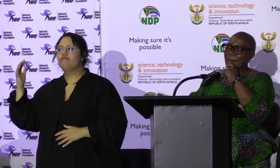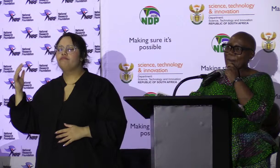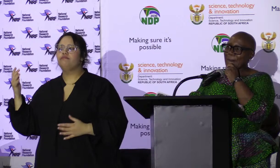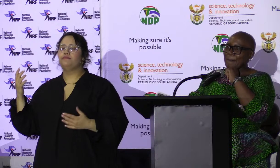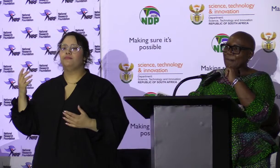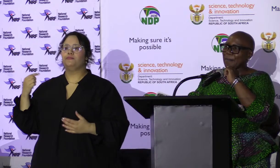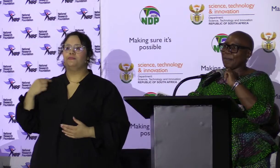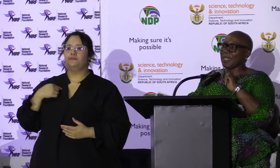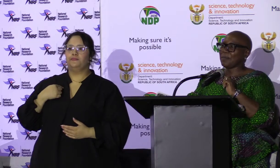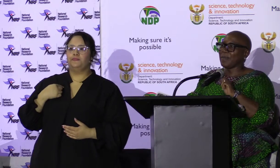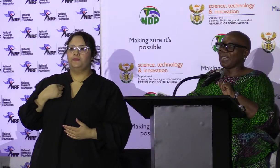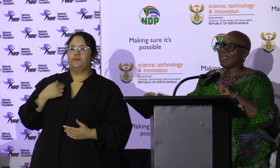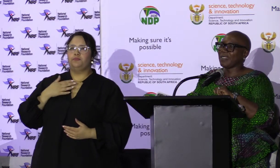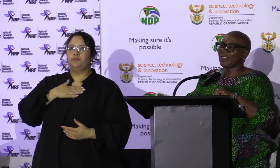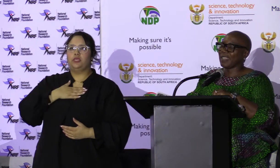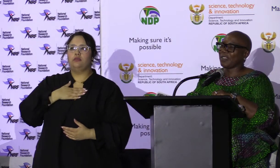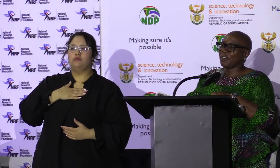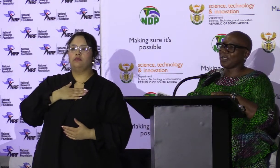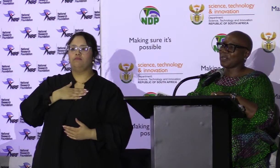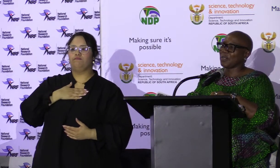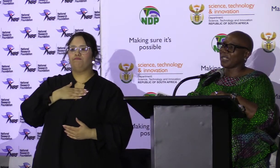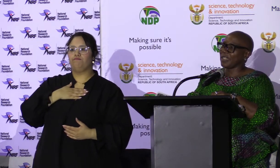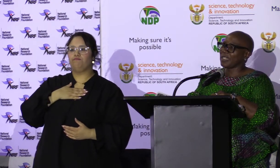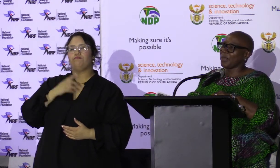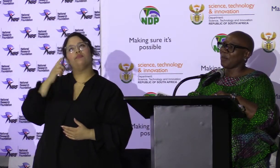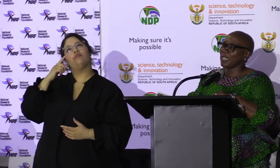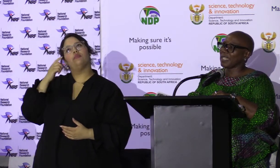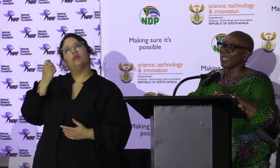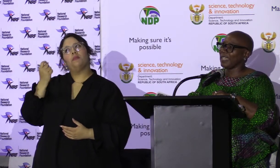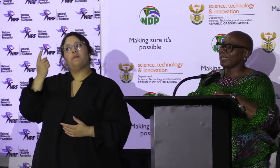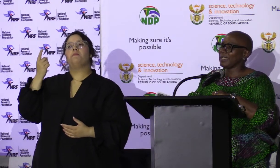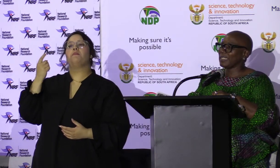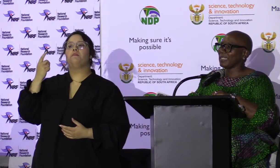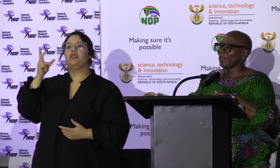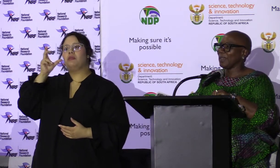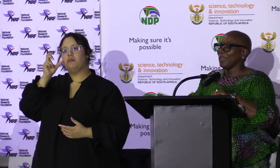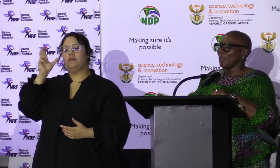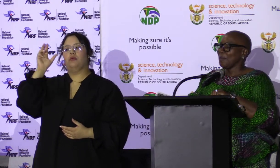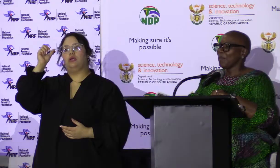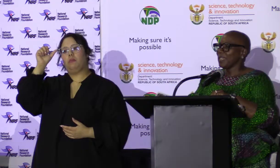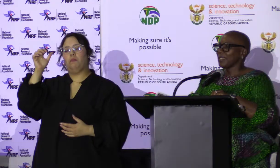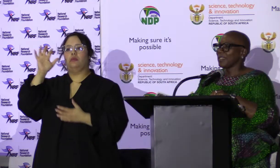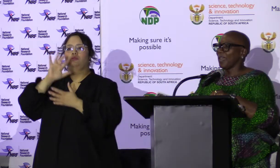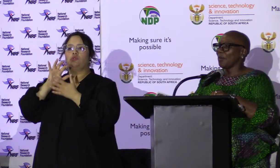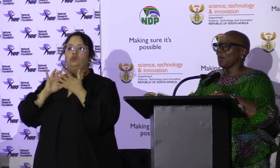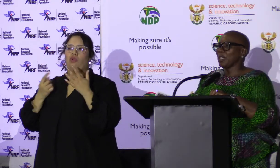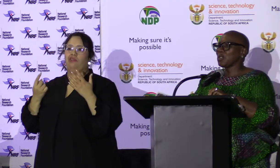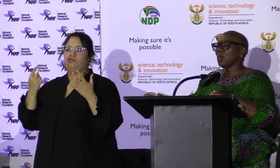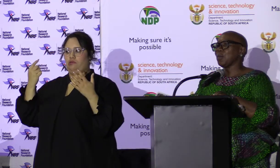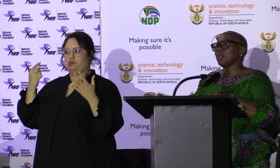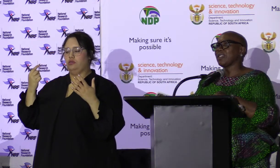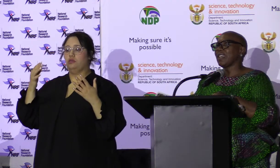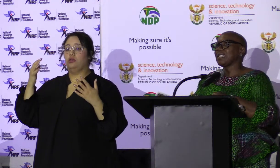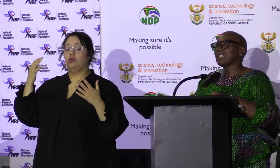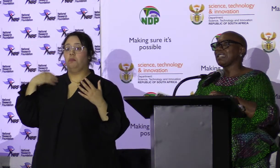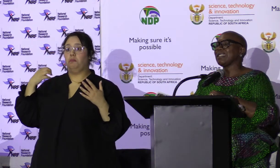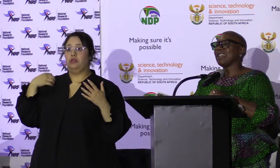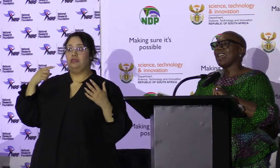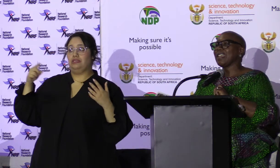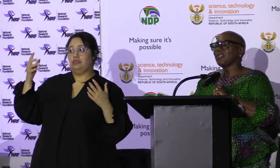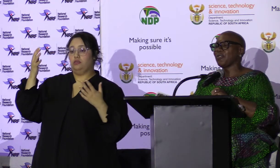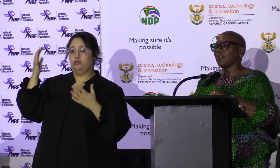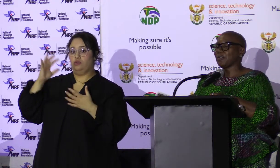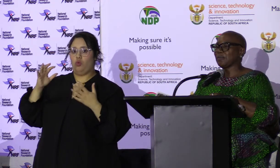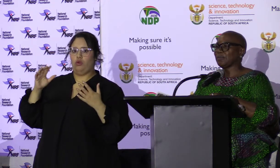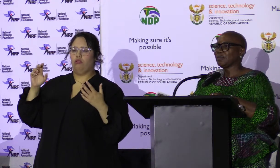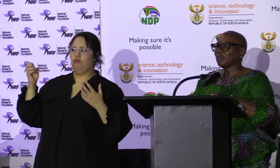you made me think of a story that I once heard. Minister, we were told that